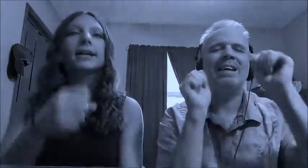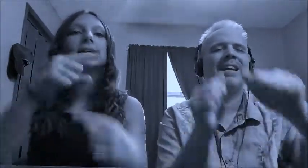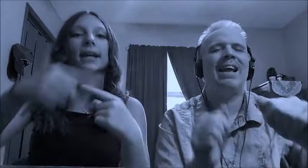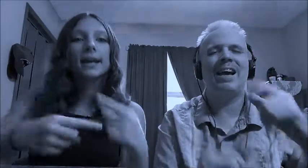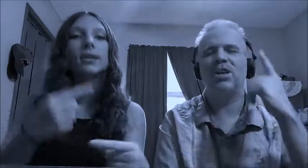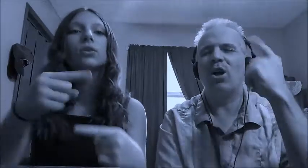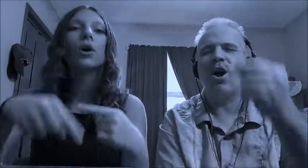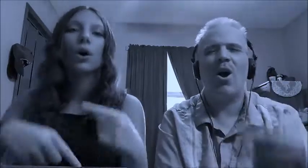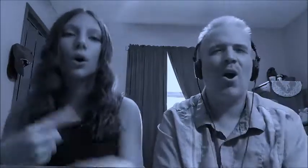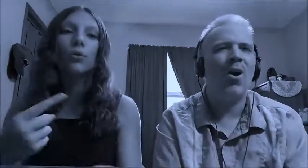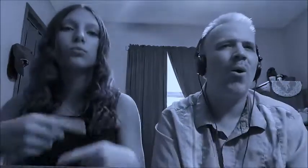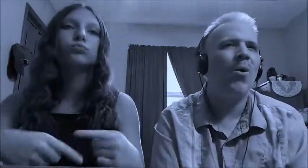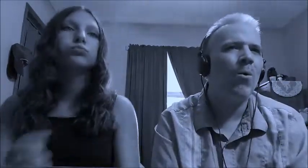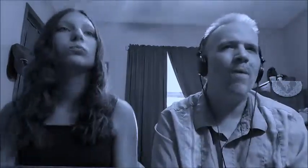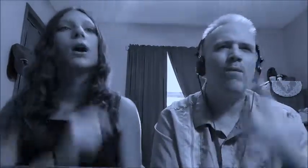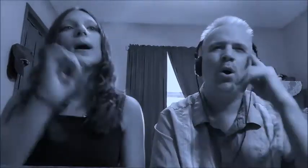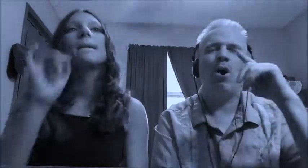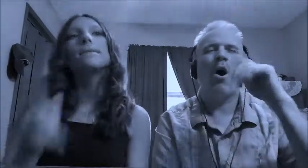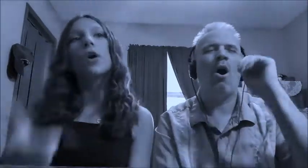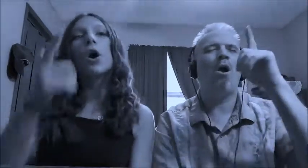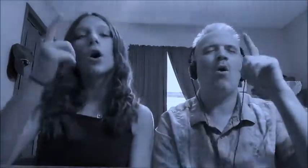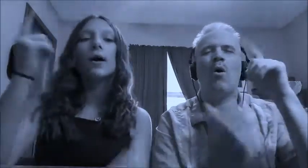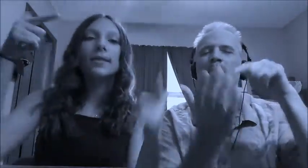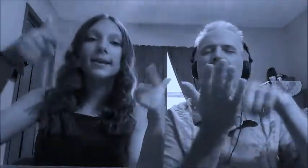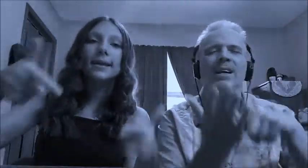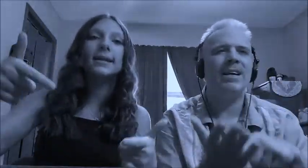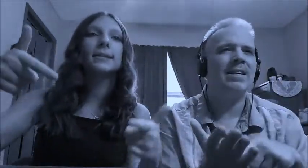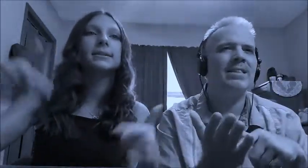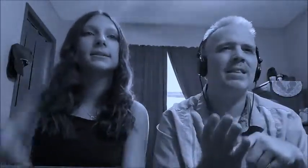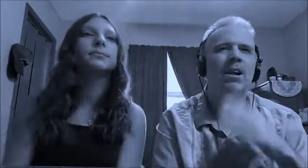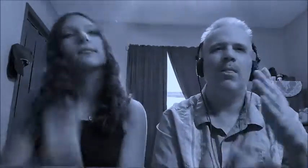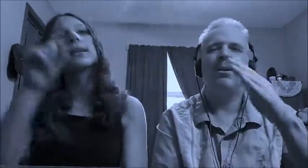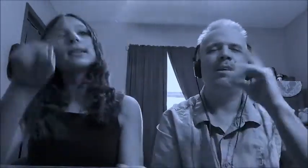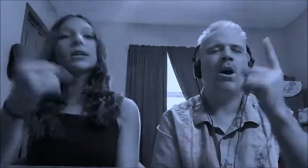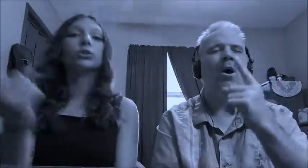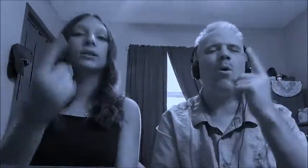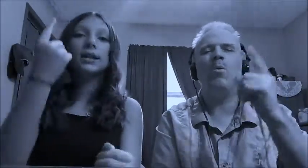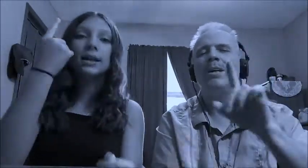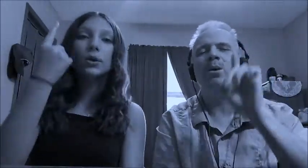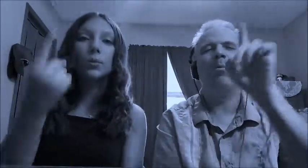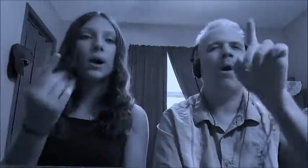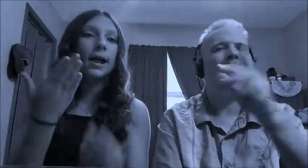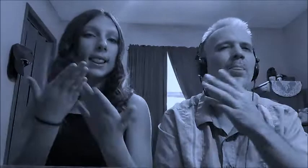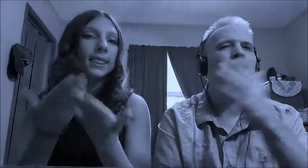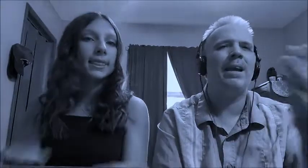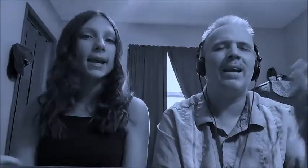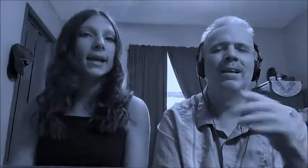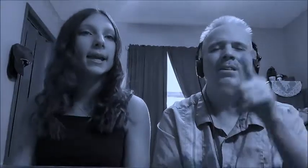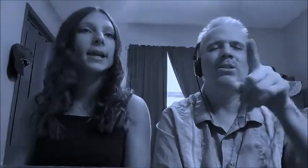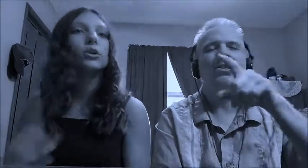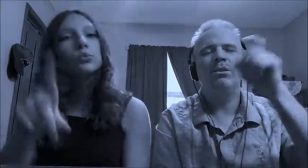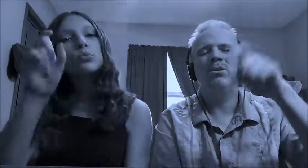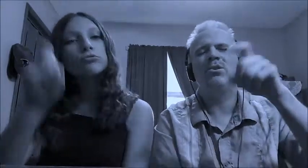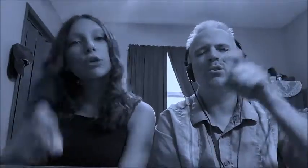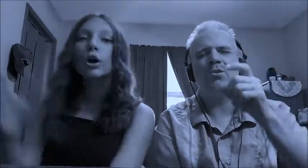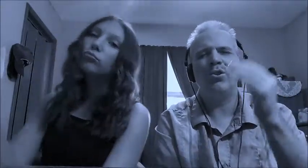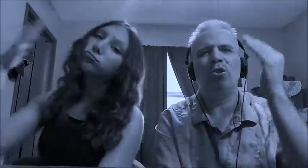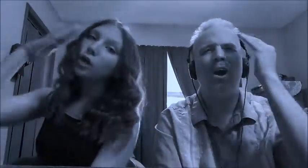I can go For all this, there's only one thing you should